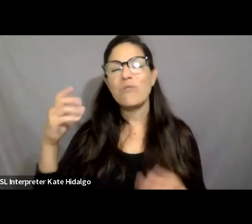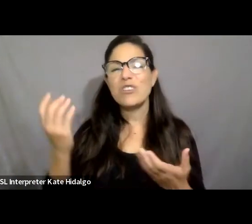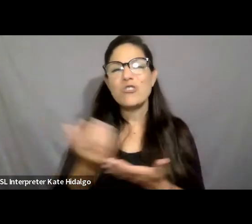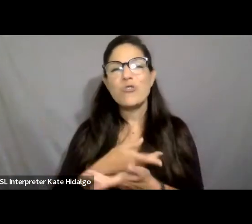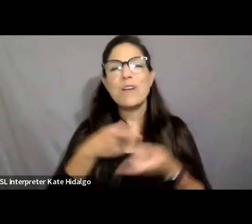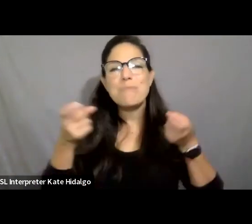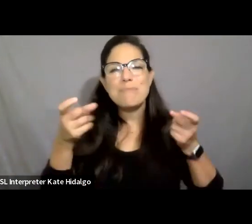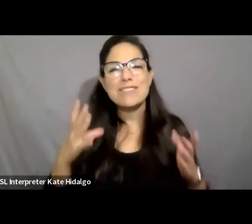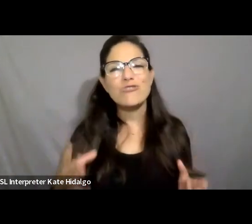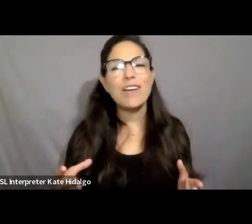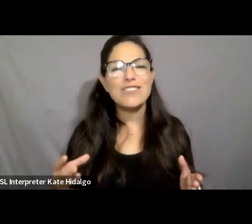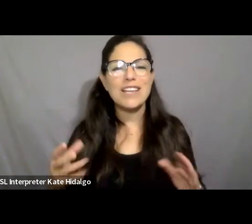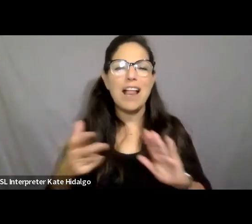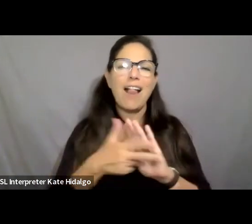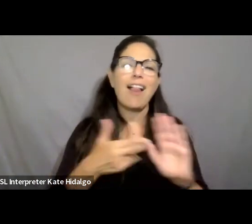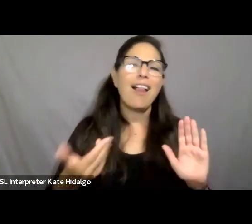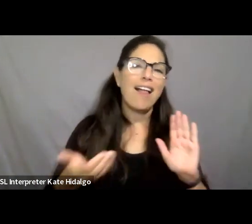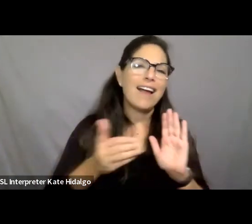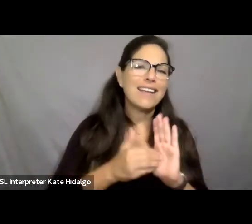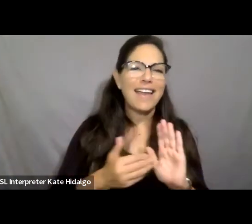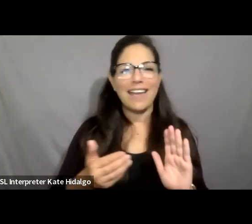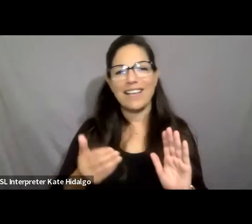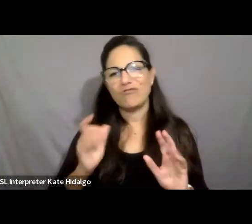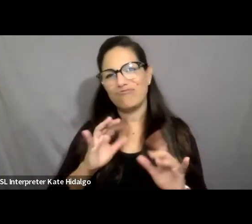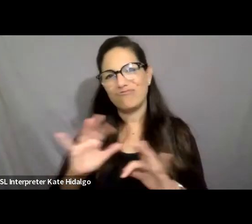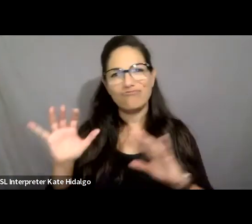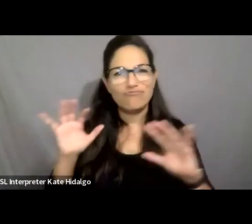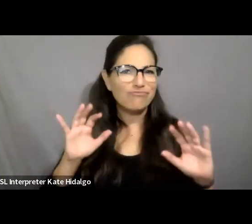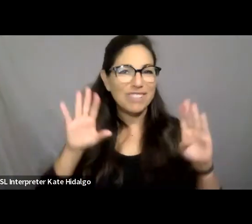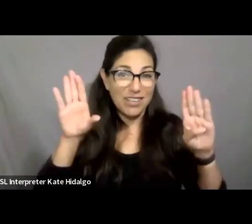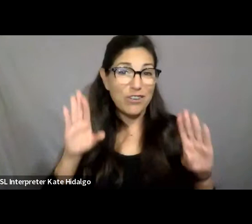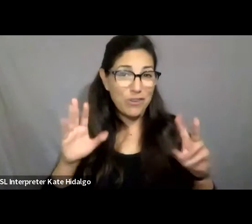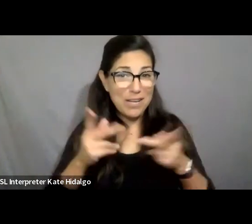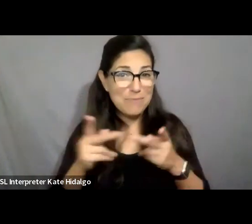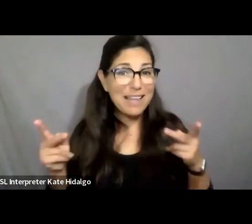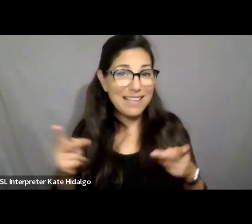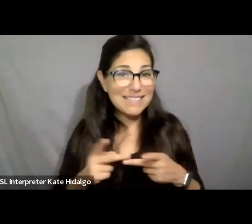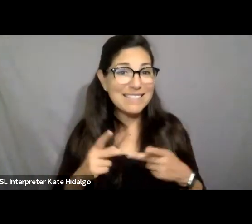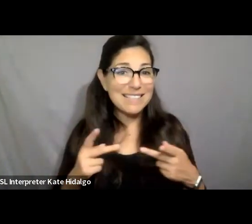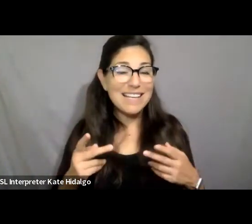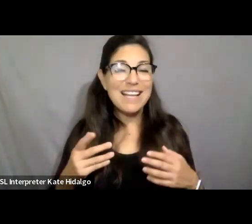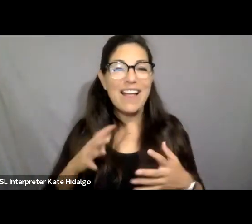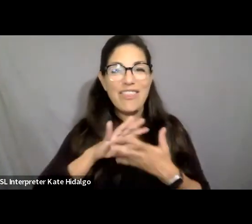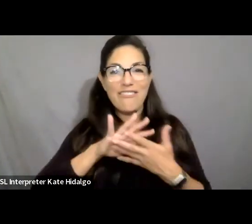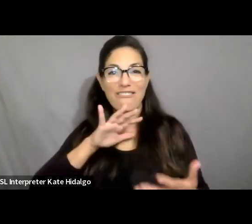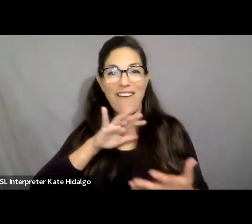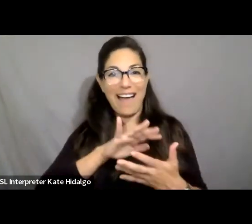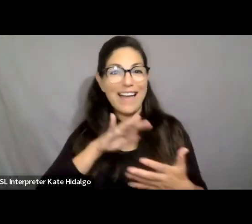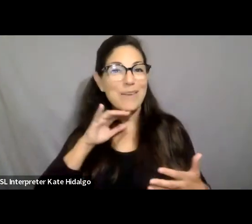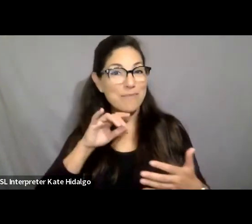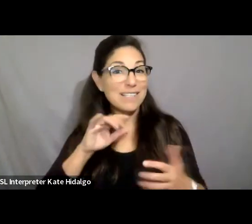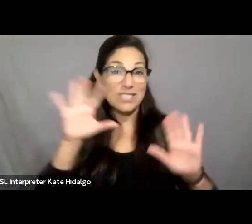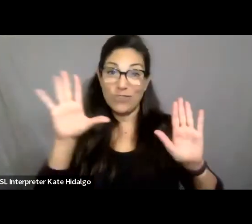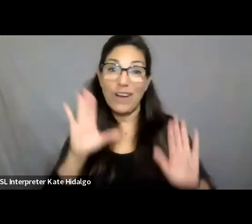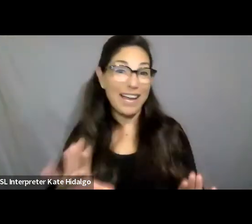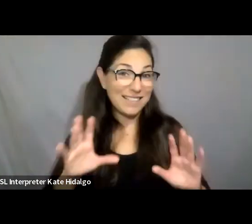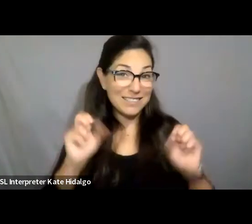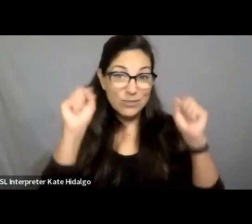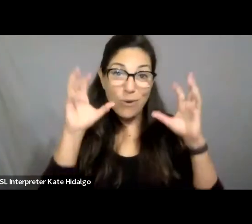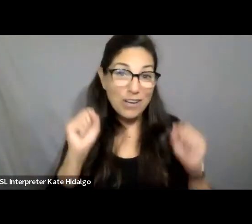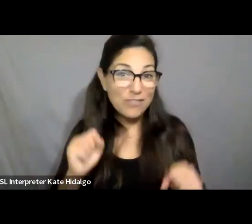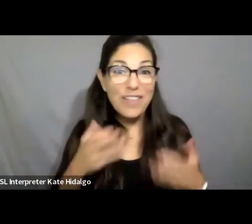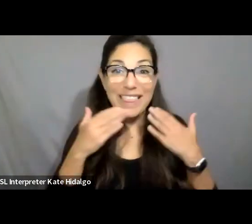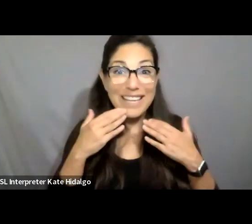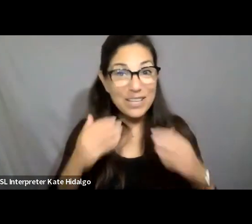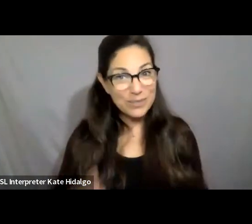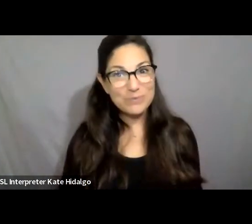administration, rebranding, things of that nature. It's a great spot, and the vibe on the campus is wonderful. Thanks. Thank